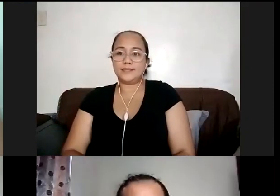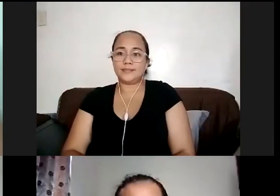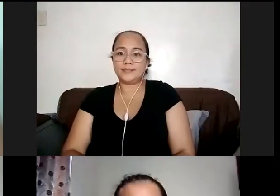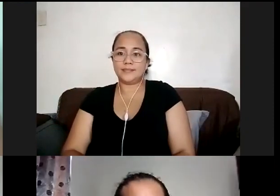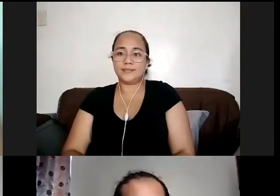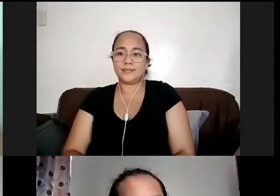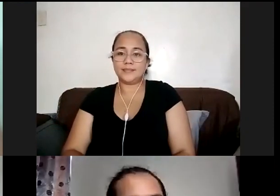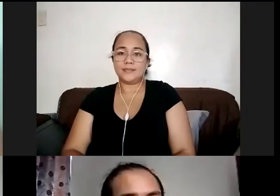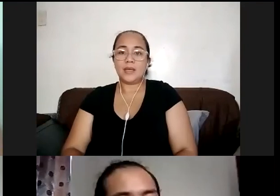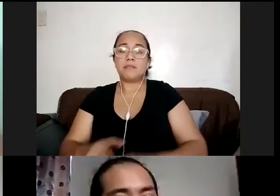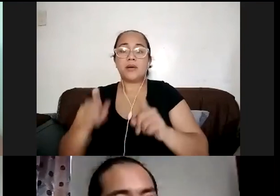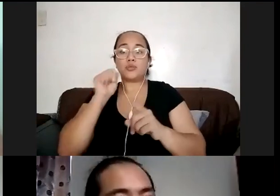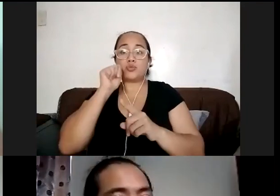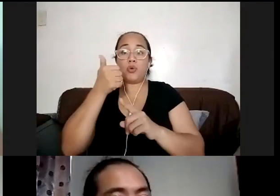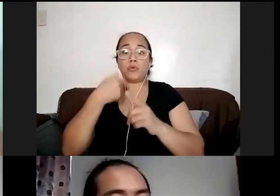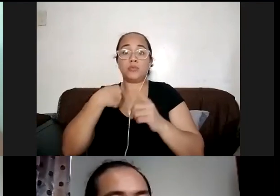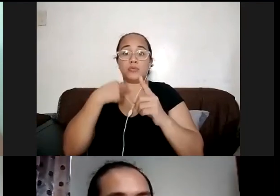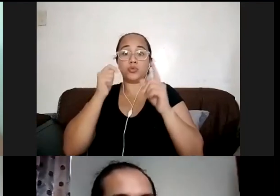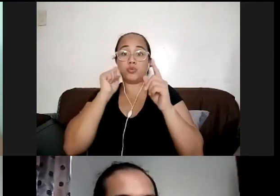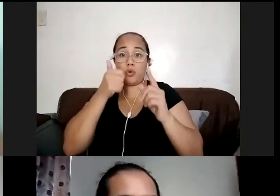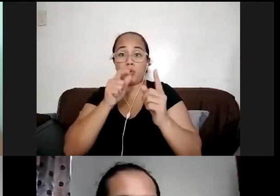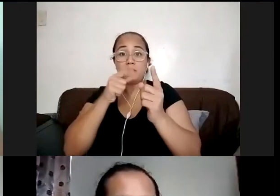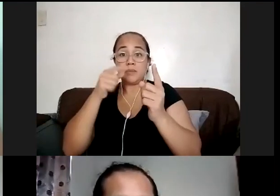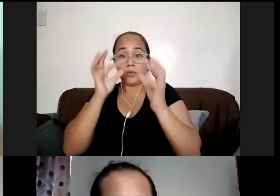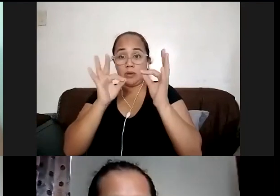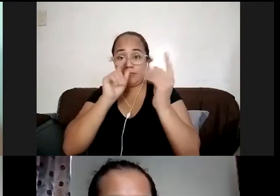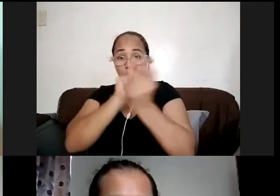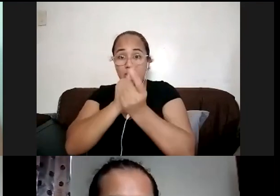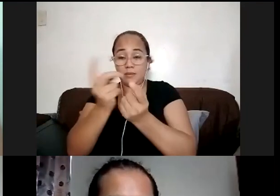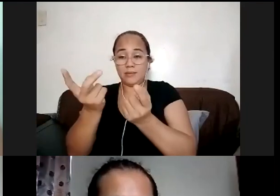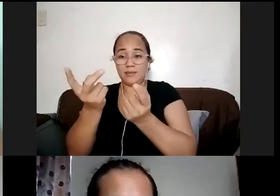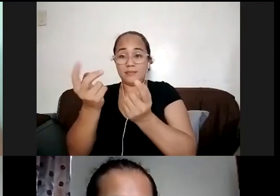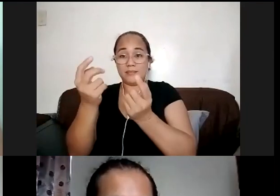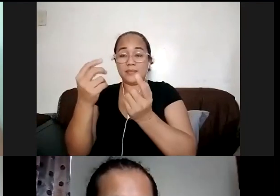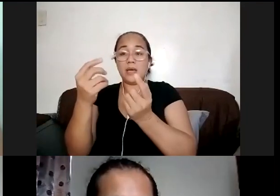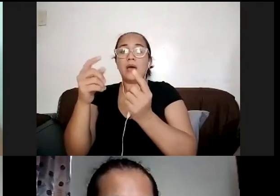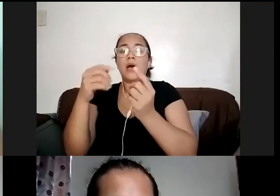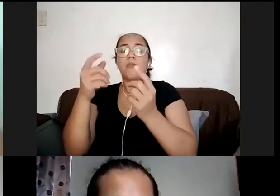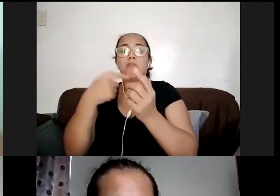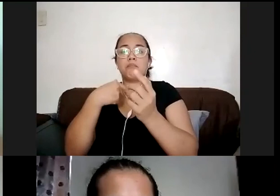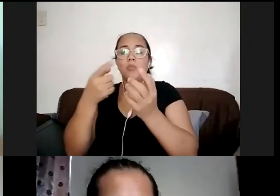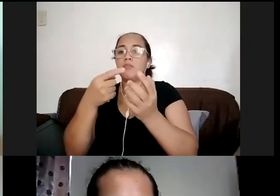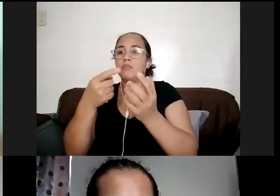But tomorrow, when we meet, you and I meet, then I want you to be able to